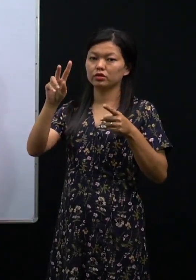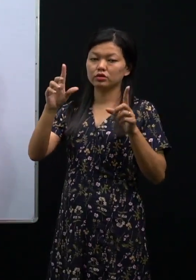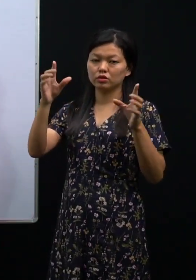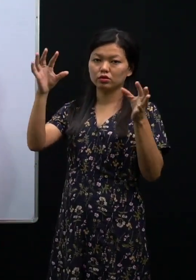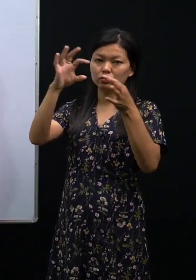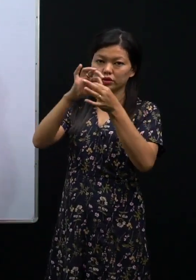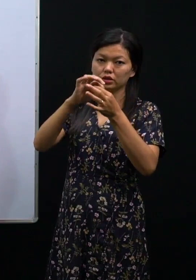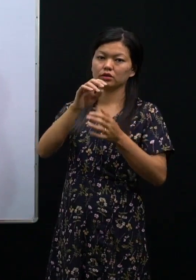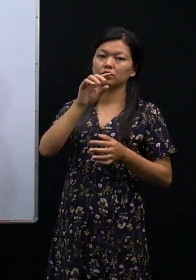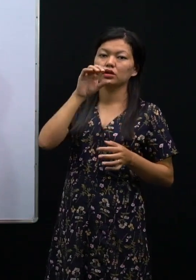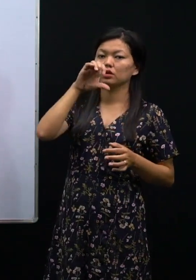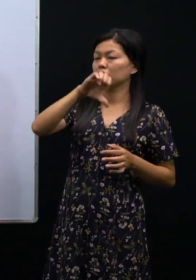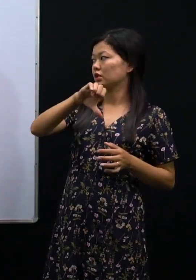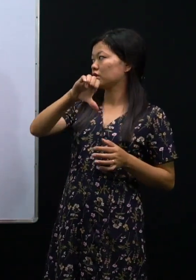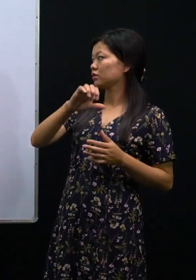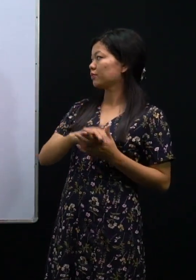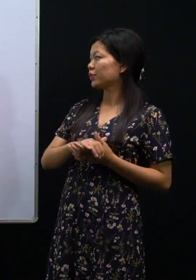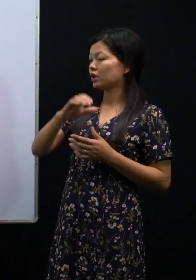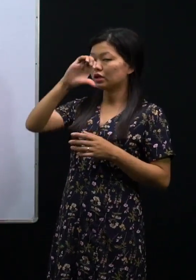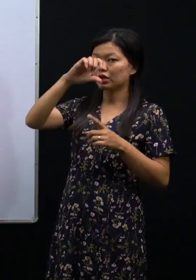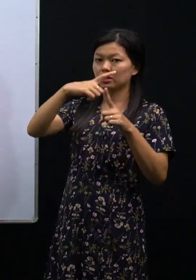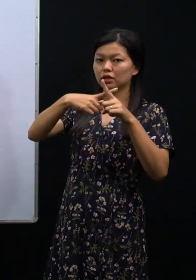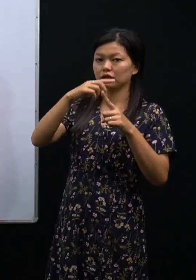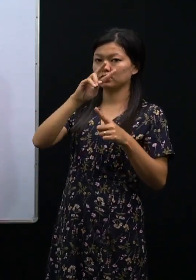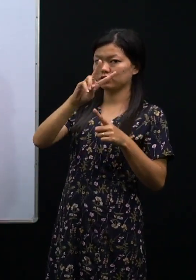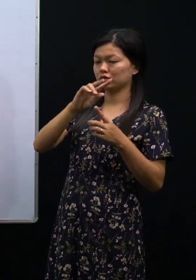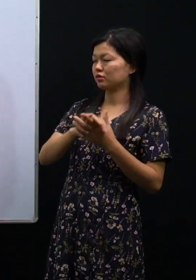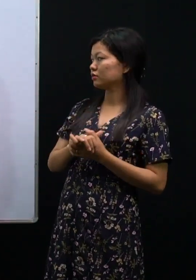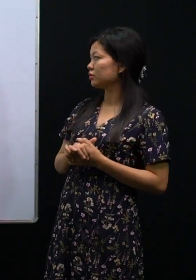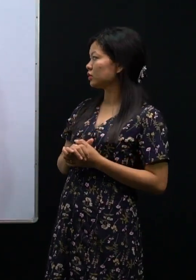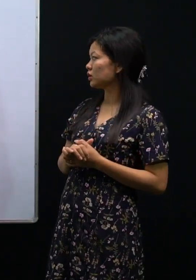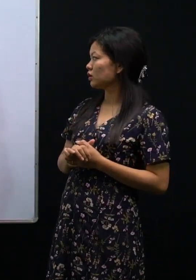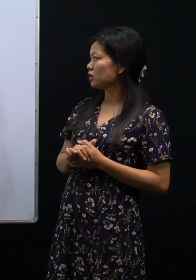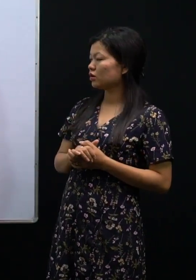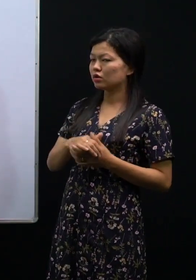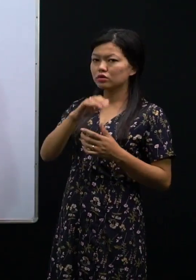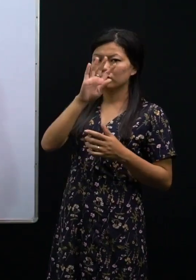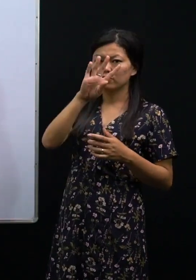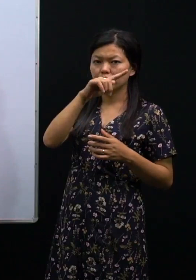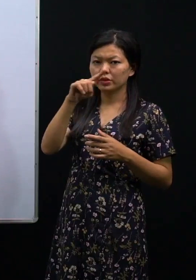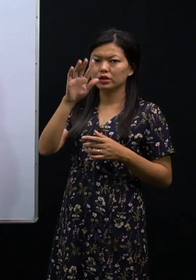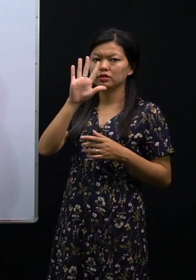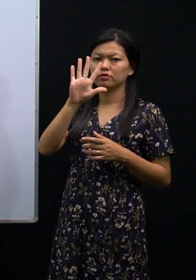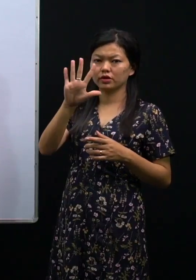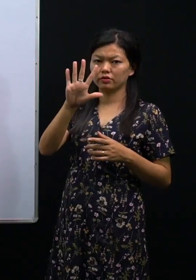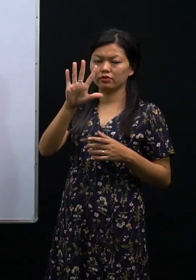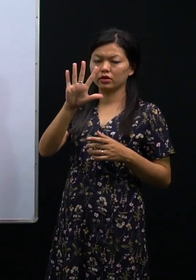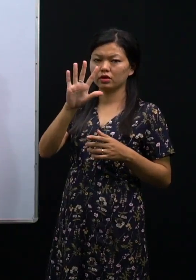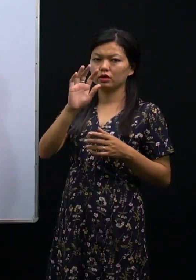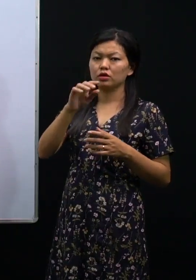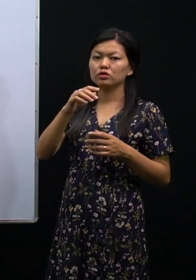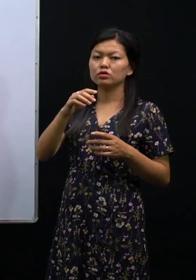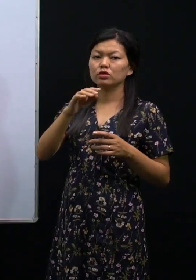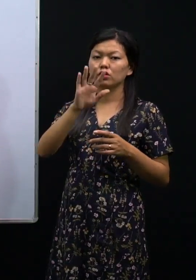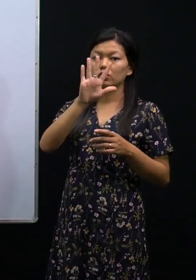Clear? Then 4 minus 5. Different sign we subtract. But who is bigger, that sign come to the